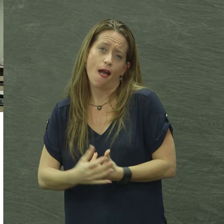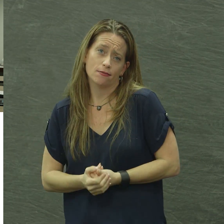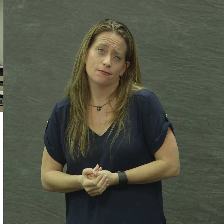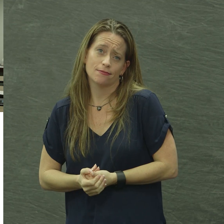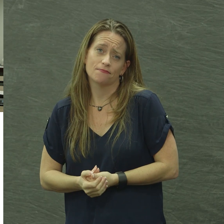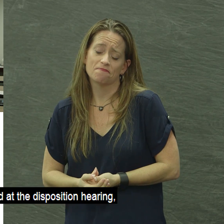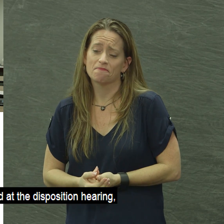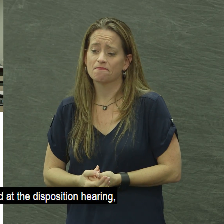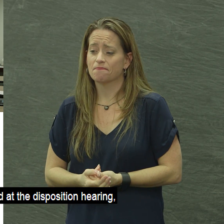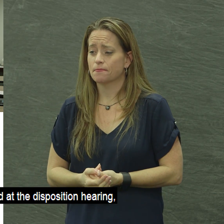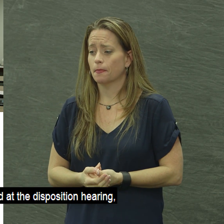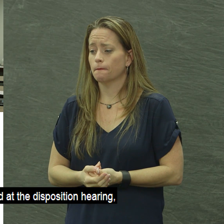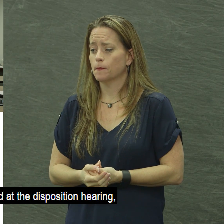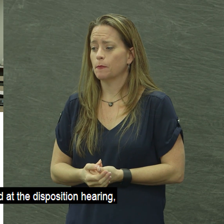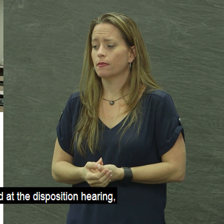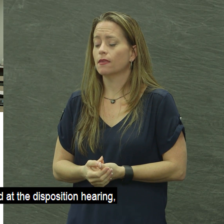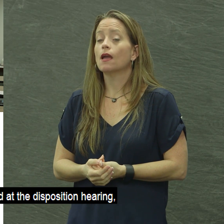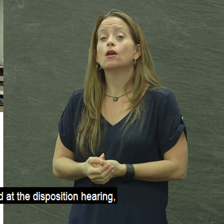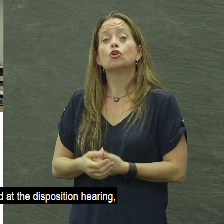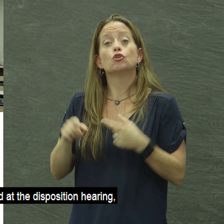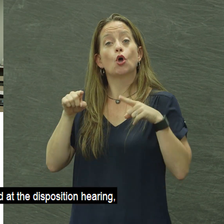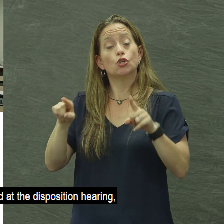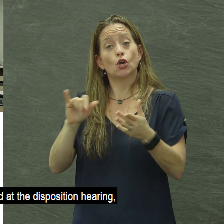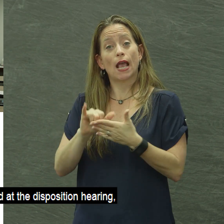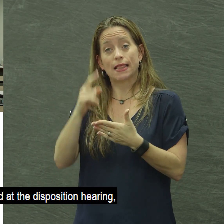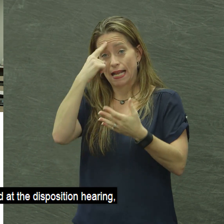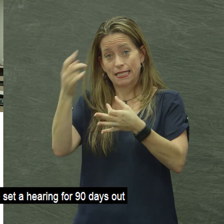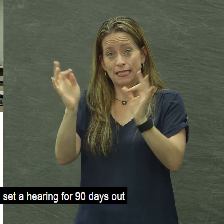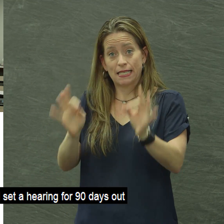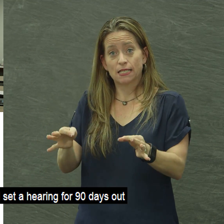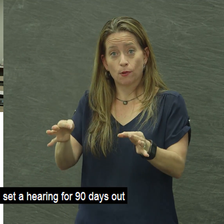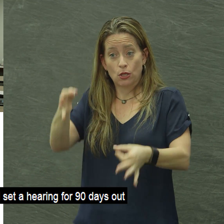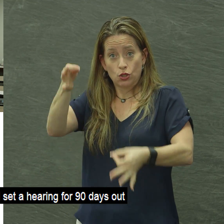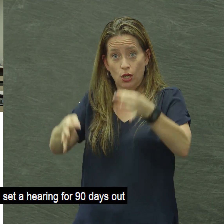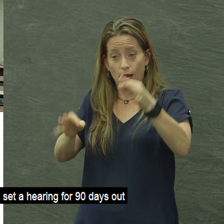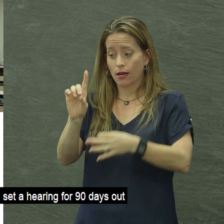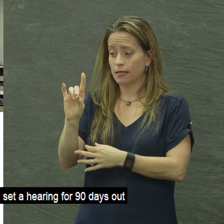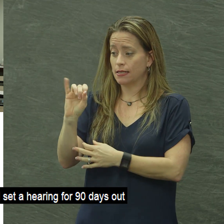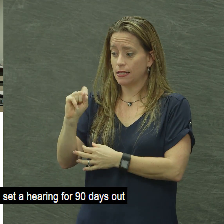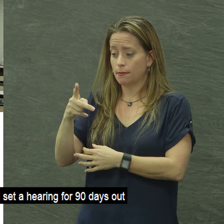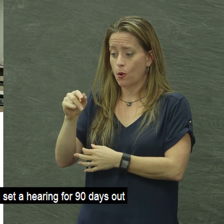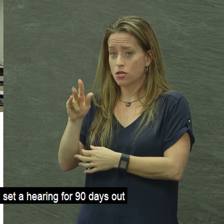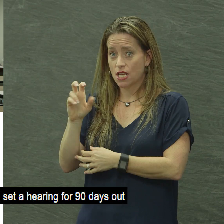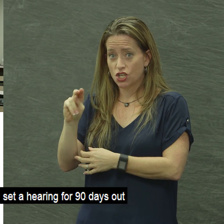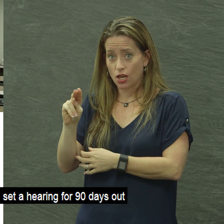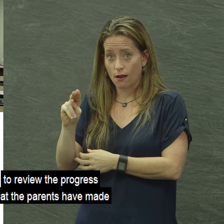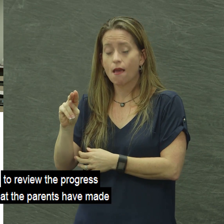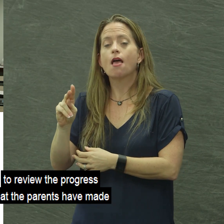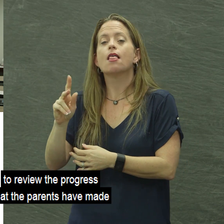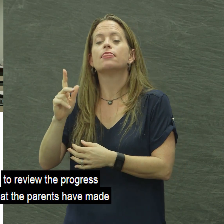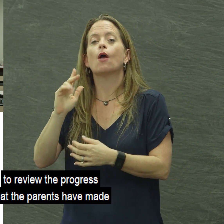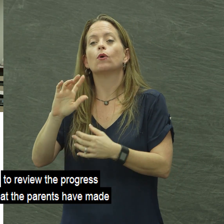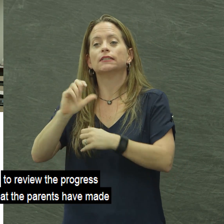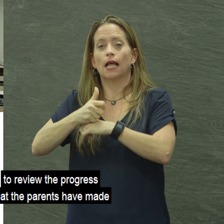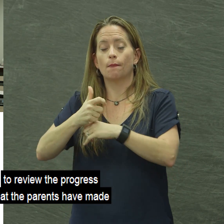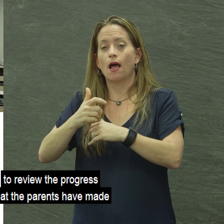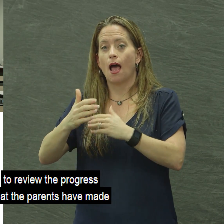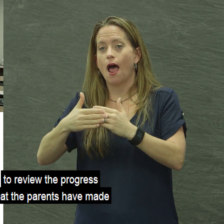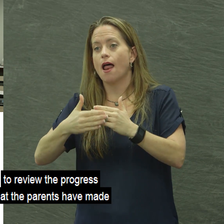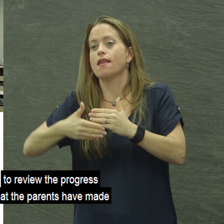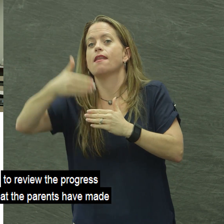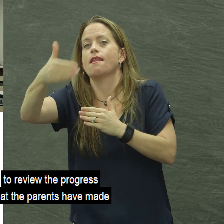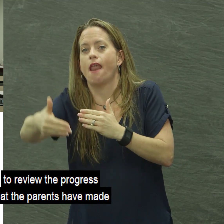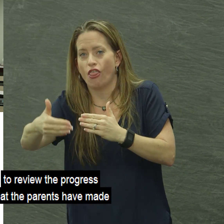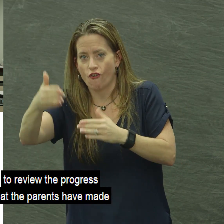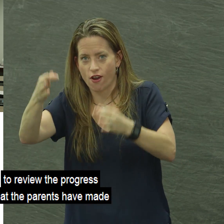And at the disposition hearing, they'll set a hearing for 90 days out to review the progress that